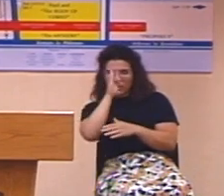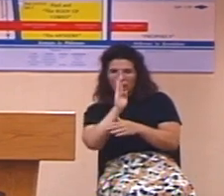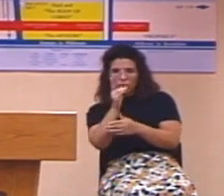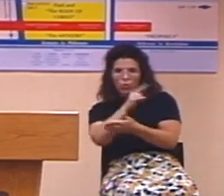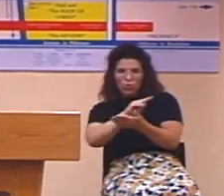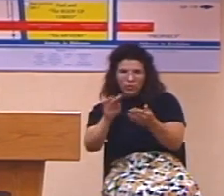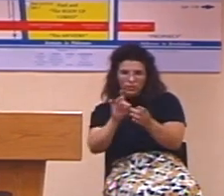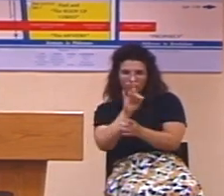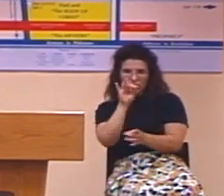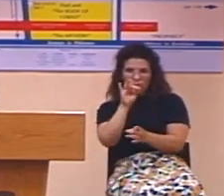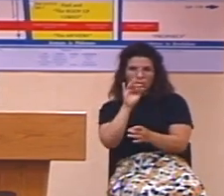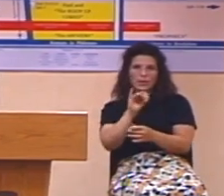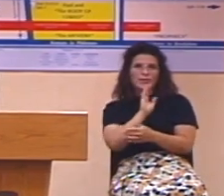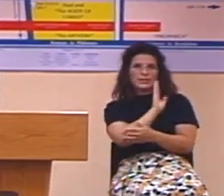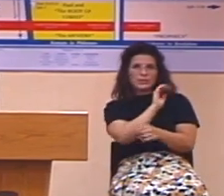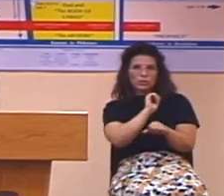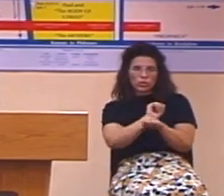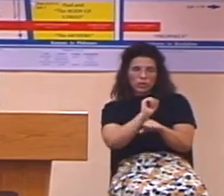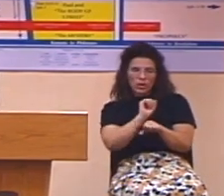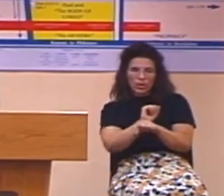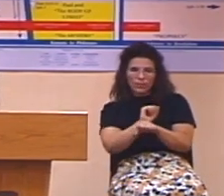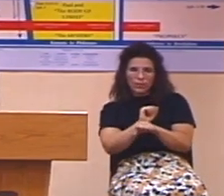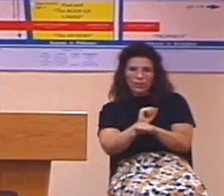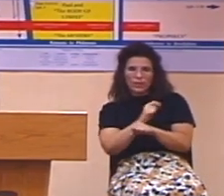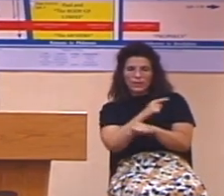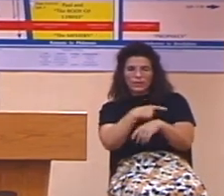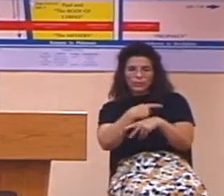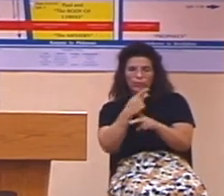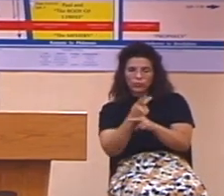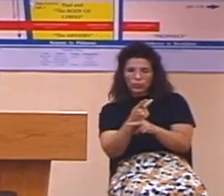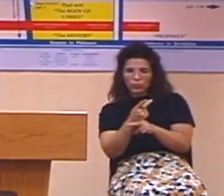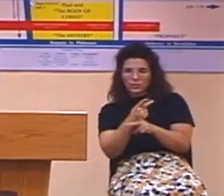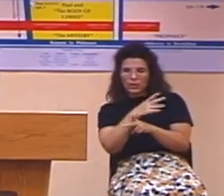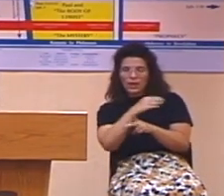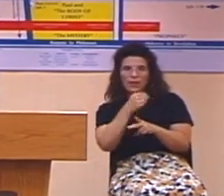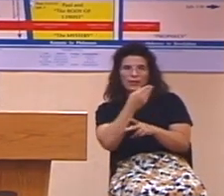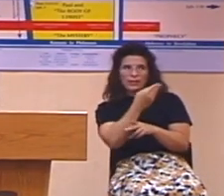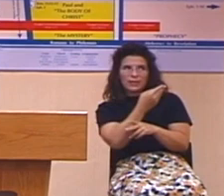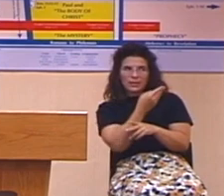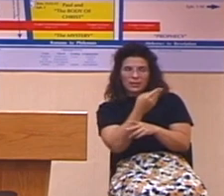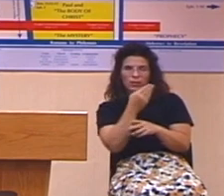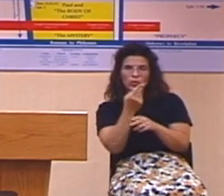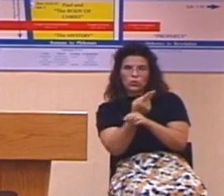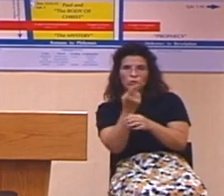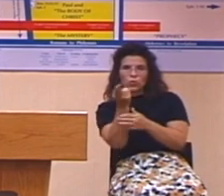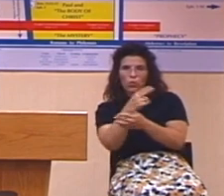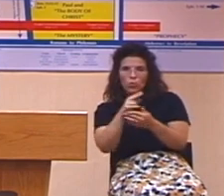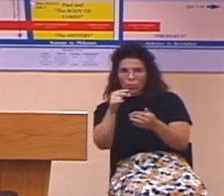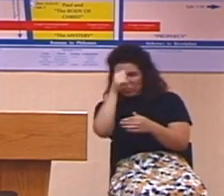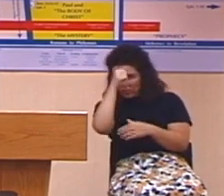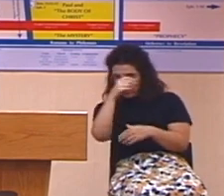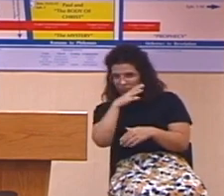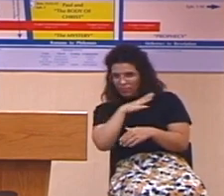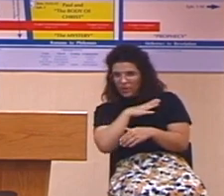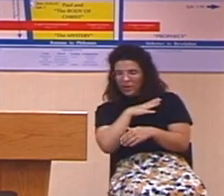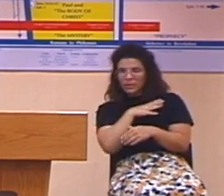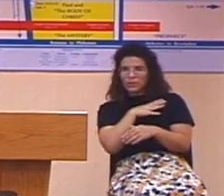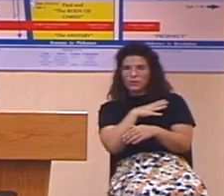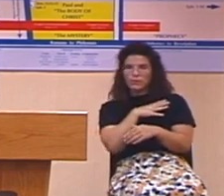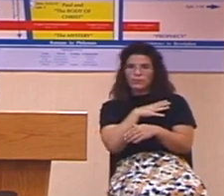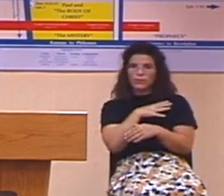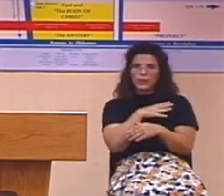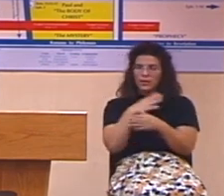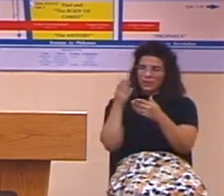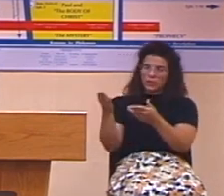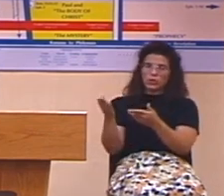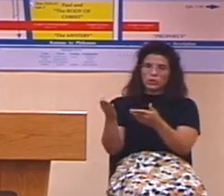Spirit. That's His job. And He produced it. And He, using holy men as the Spirit. And